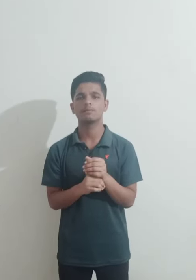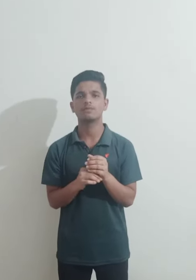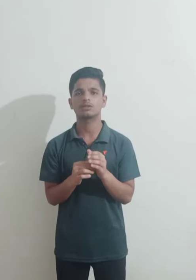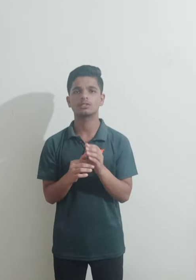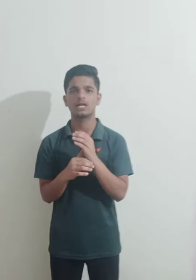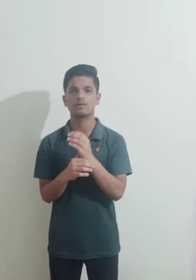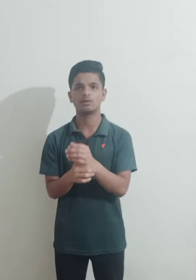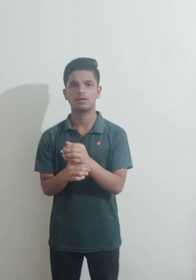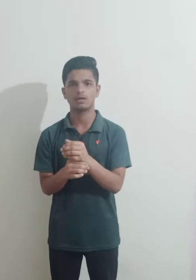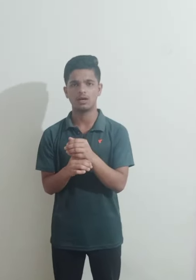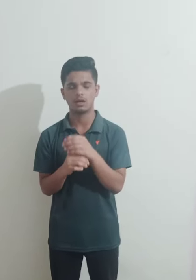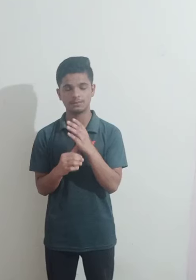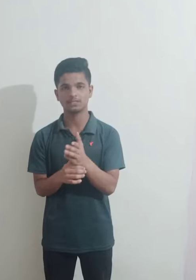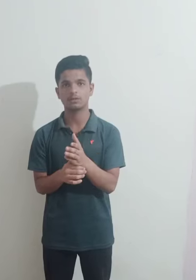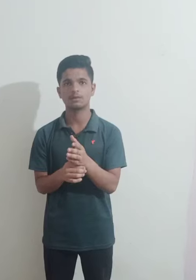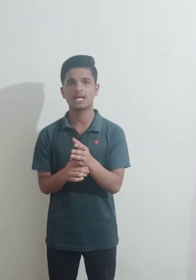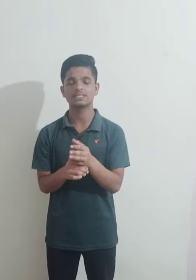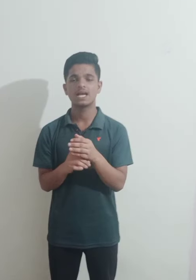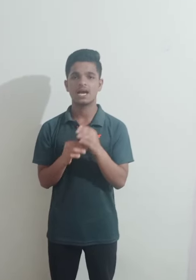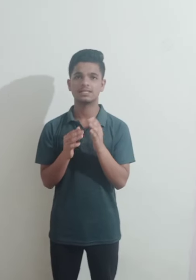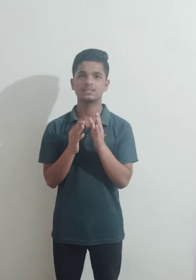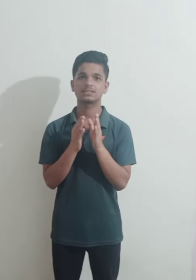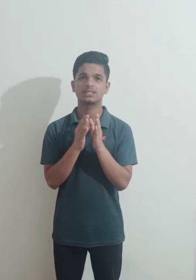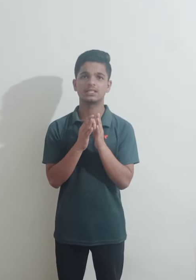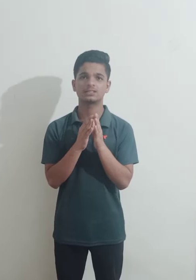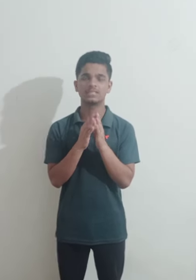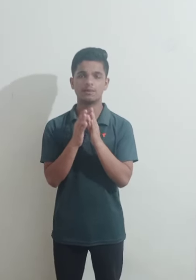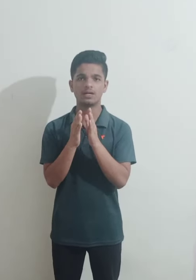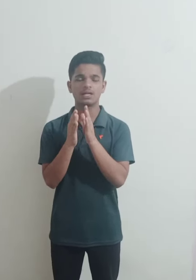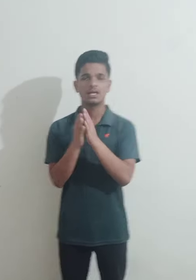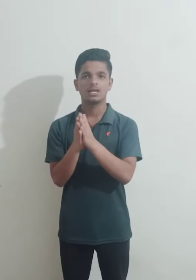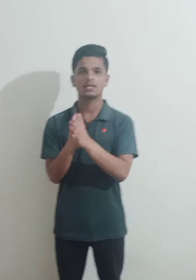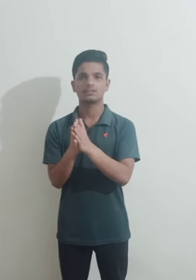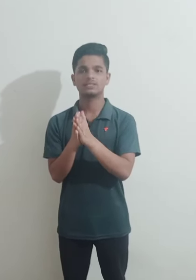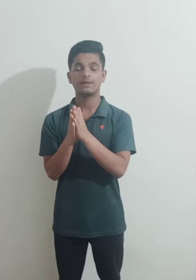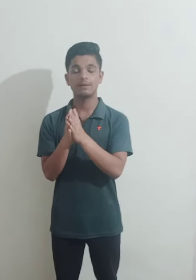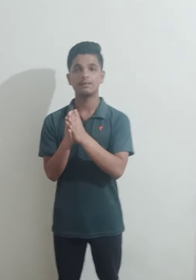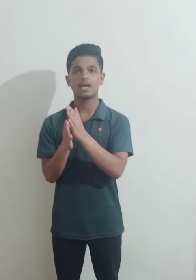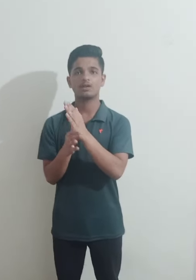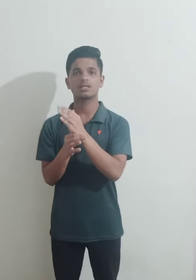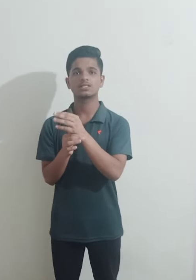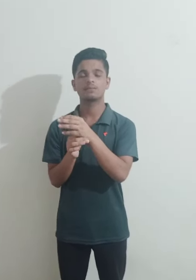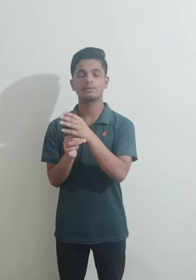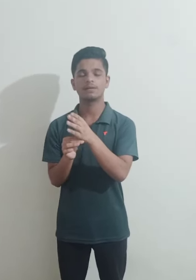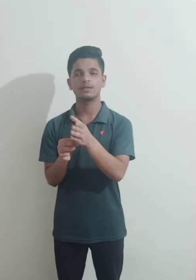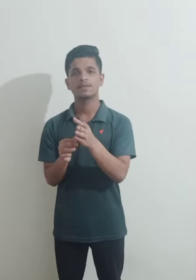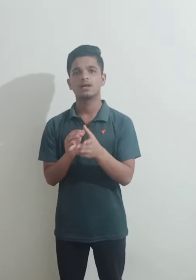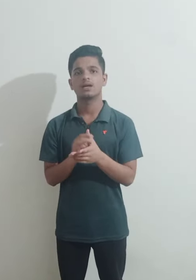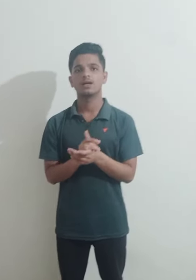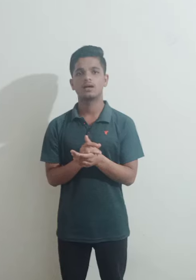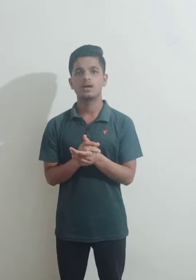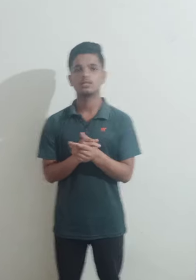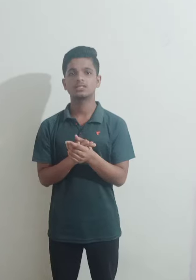Java objects of a class, and this Java JVM allocates the memory on the stack for